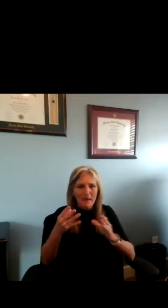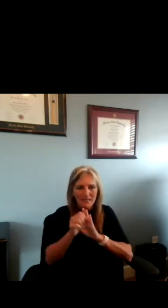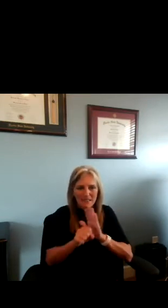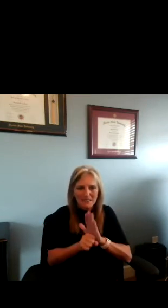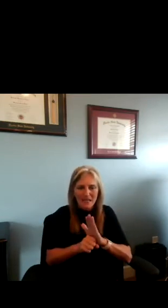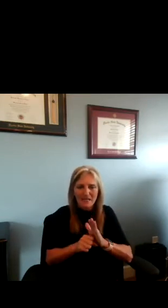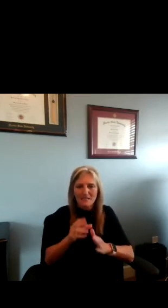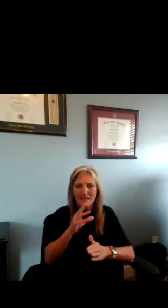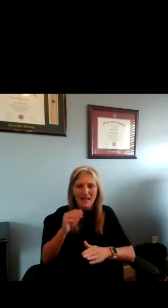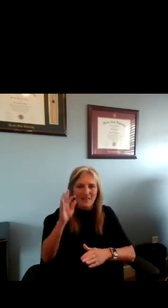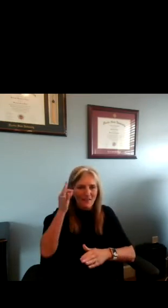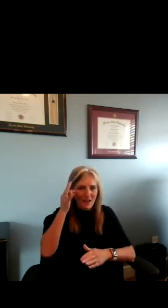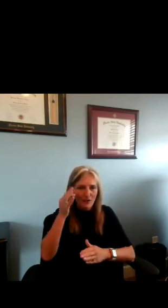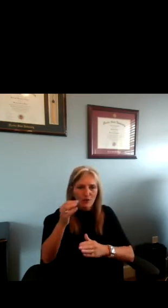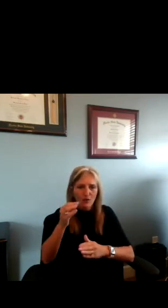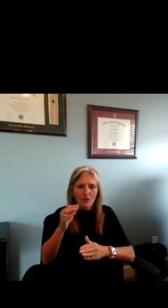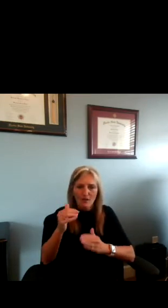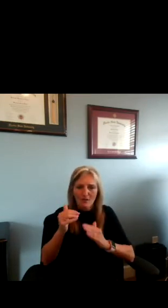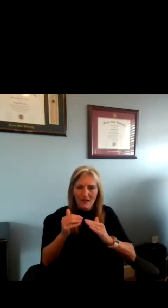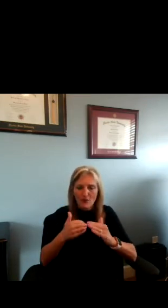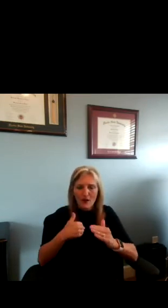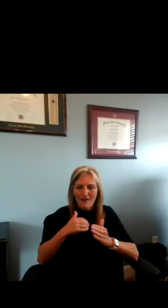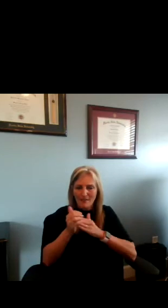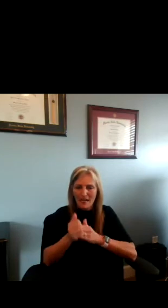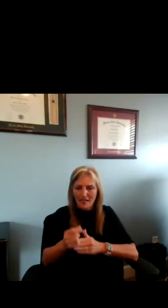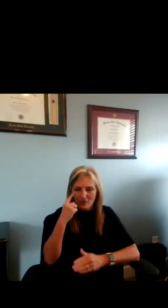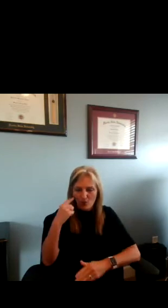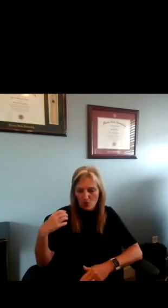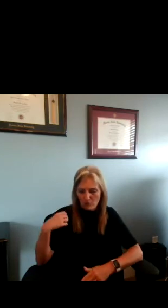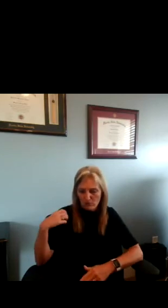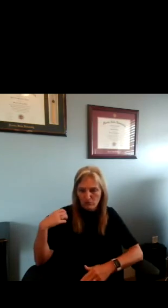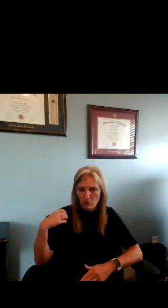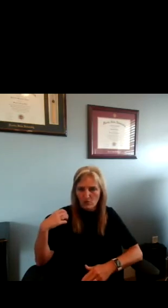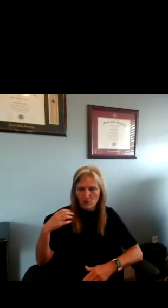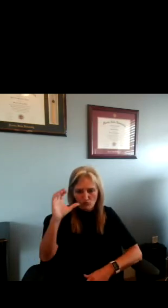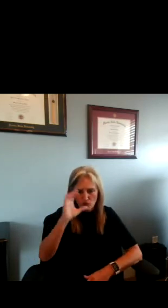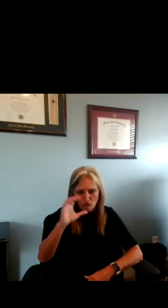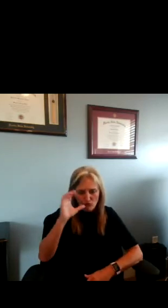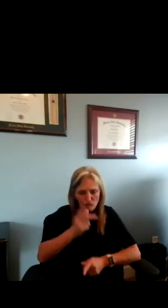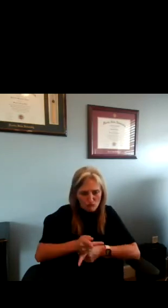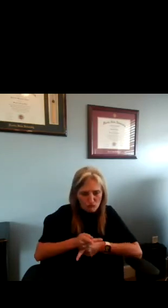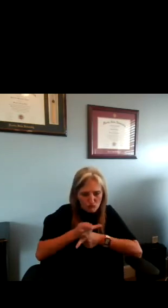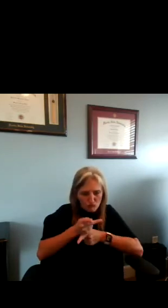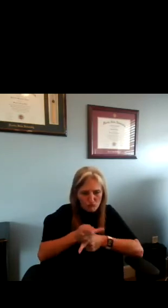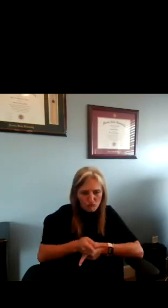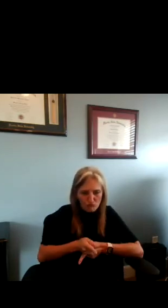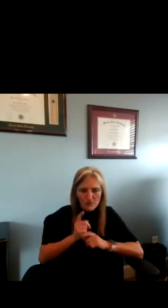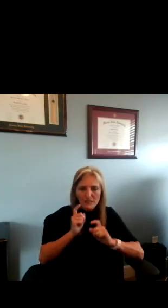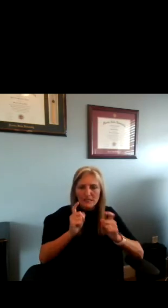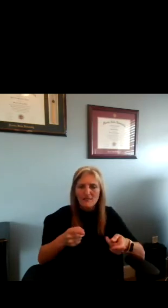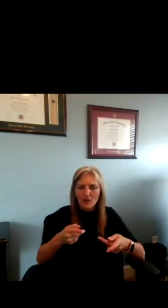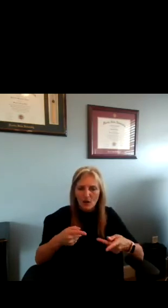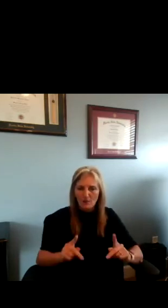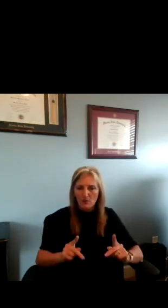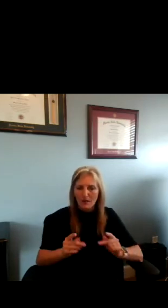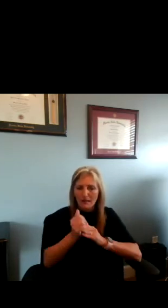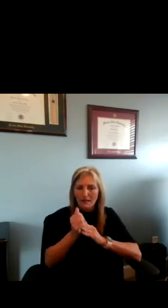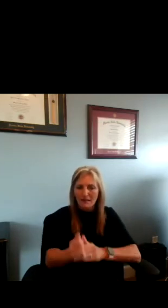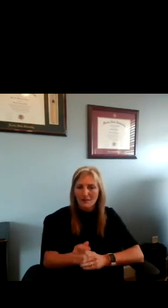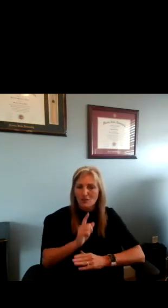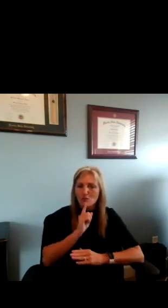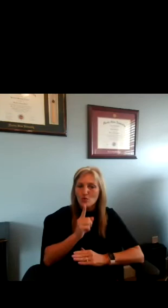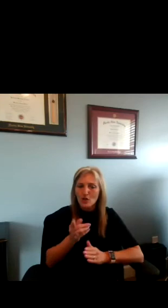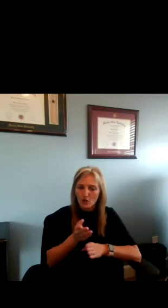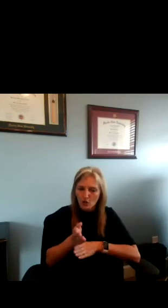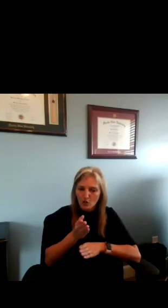level, guidance for employers to look carefully at giving people opportunities that lead to real